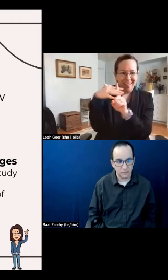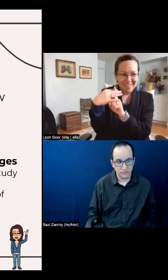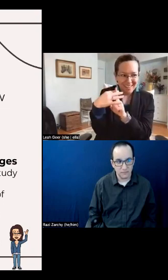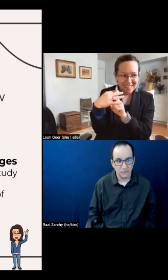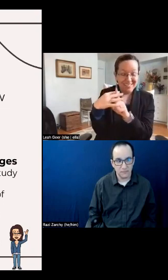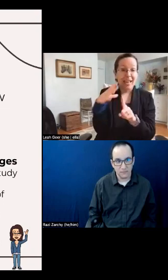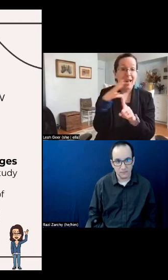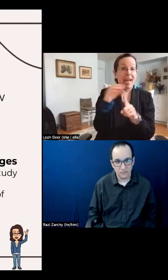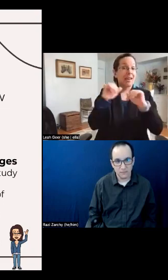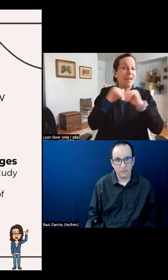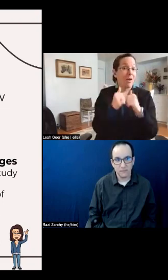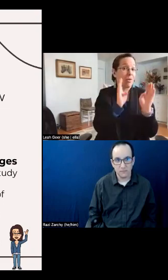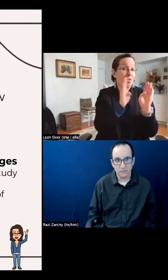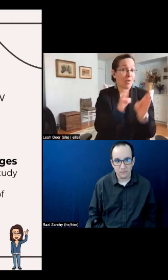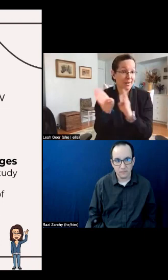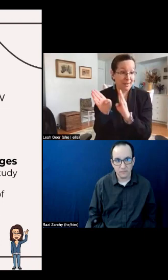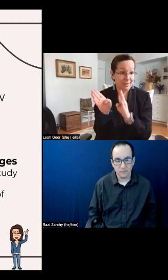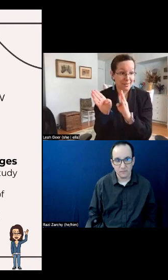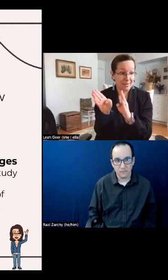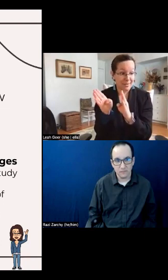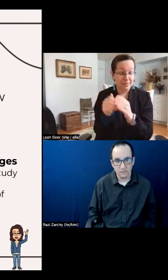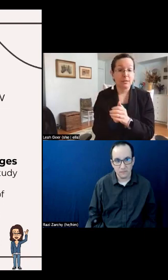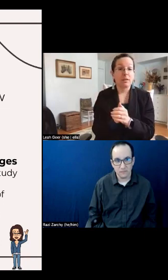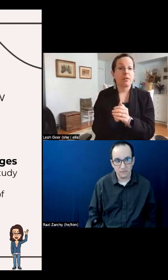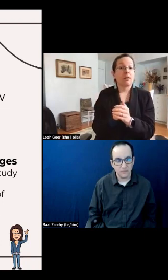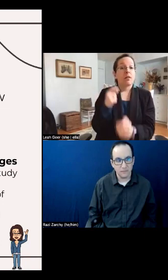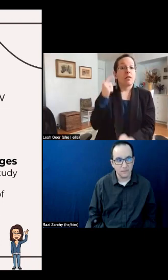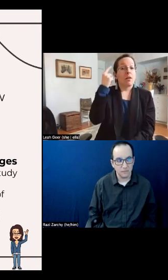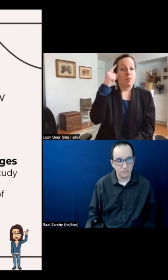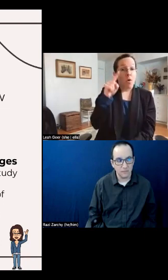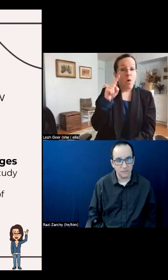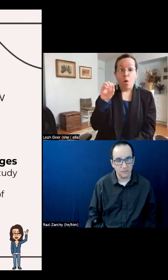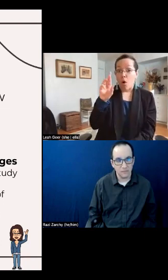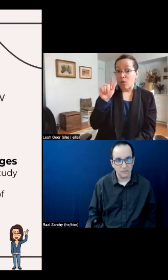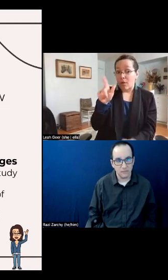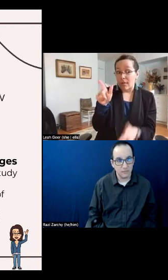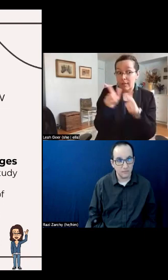they change in different contexts, and how they're organized.